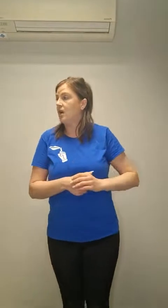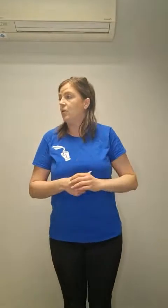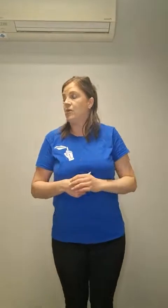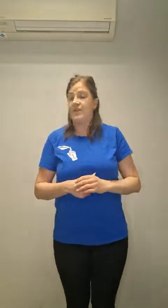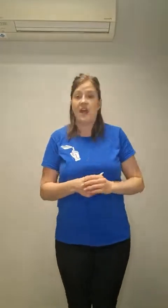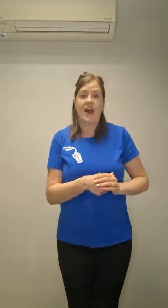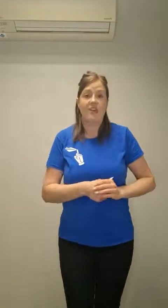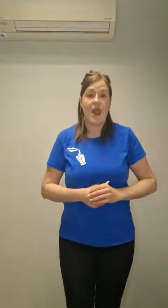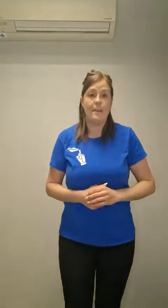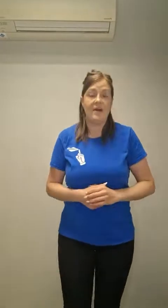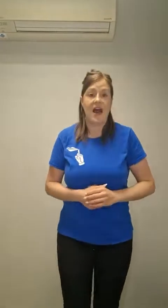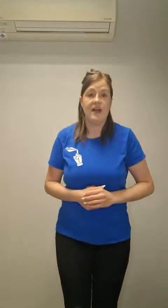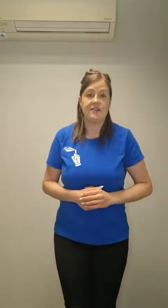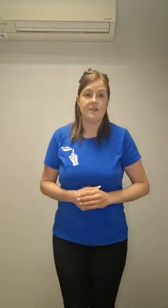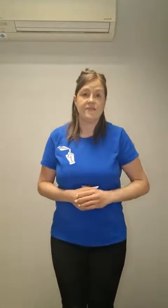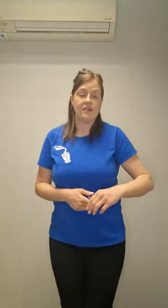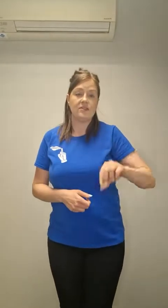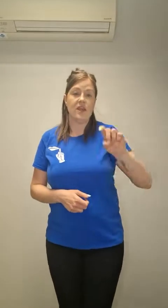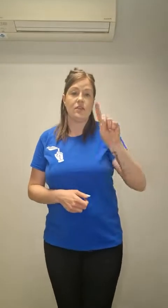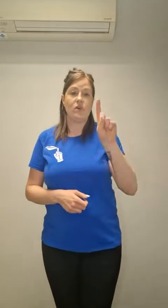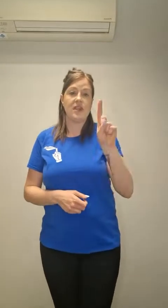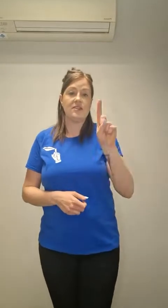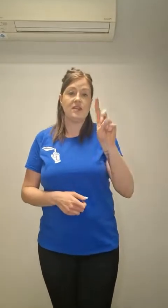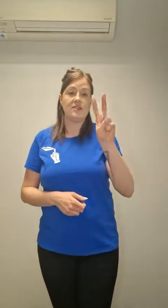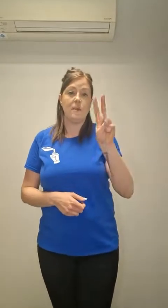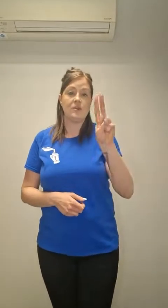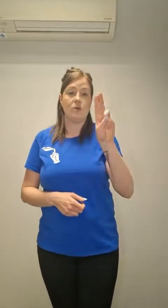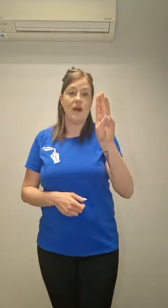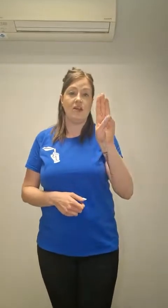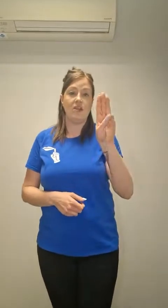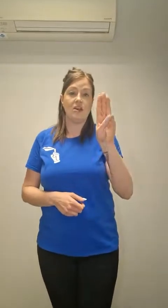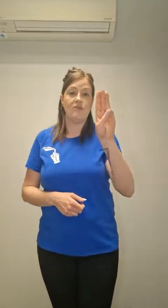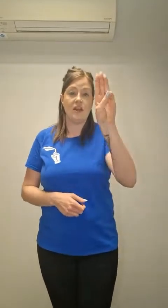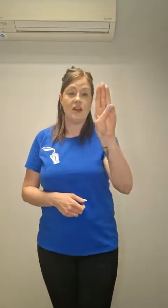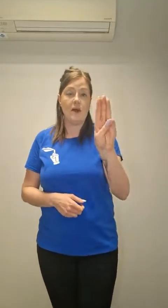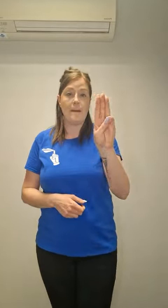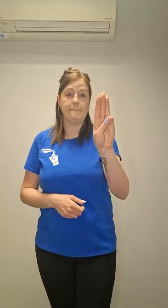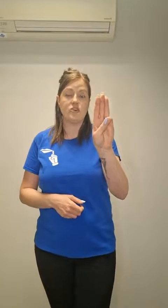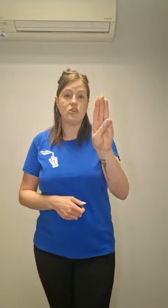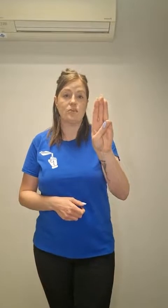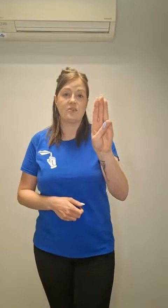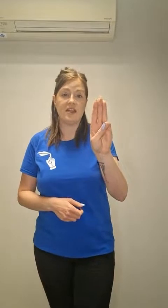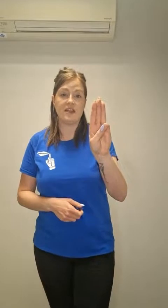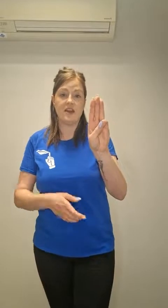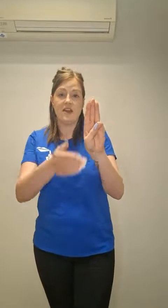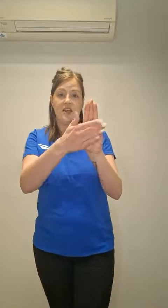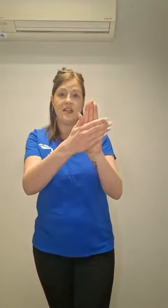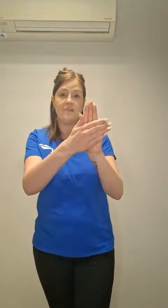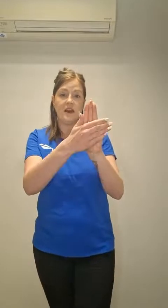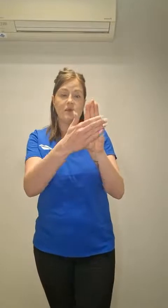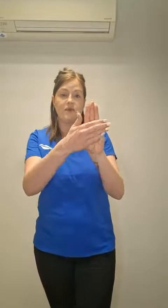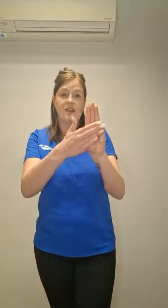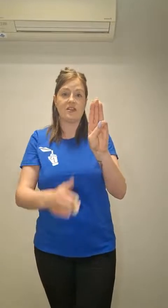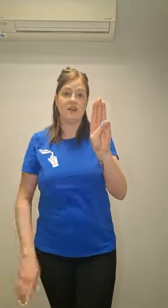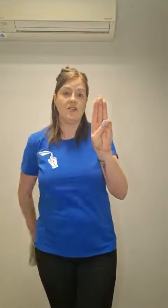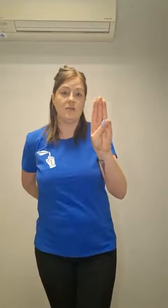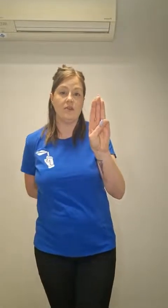We then have an M hand. So take your index, middle and third finger, bunch them all together, keep that little finger tucked in with your